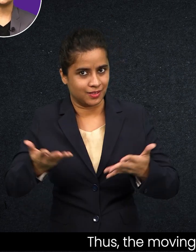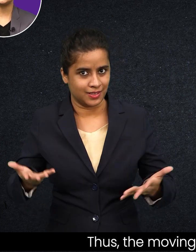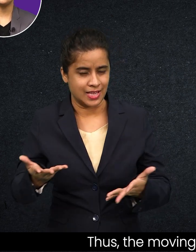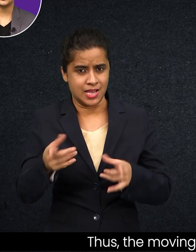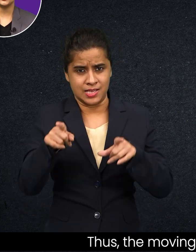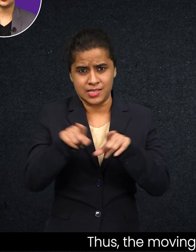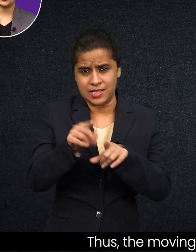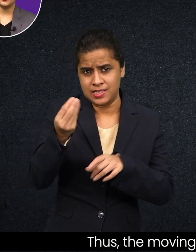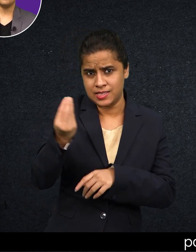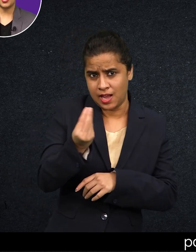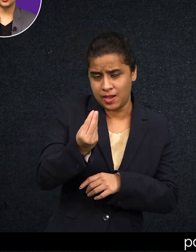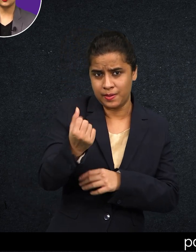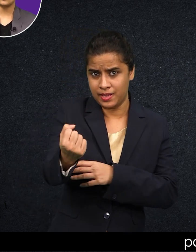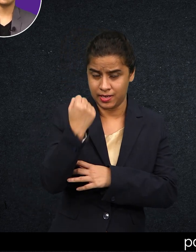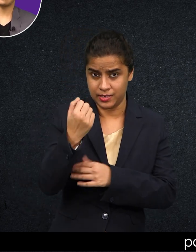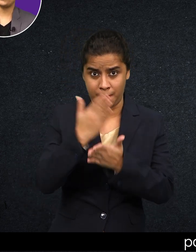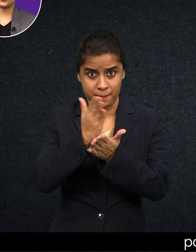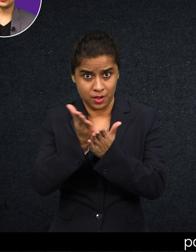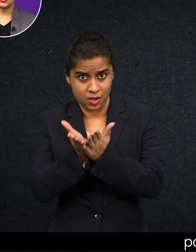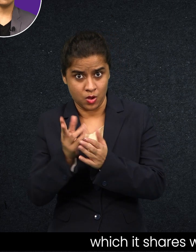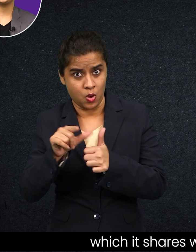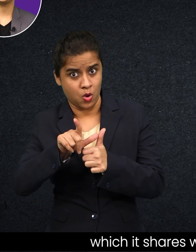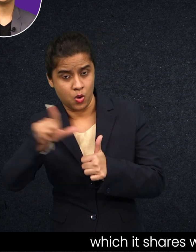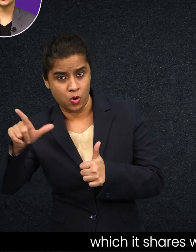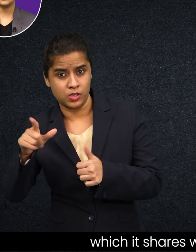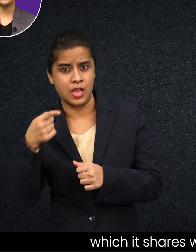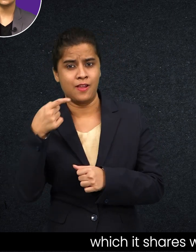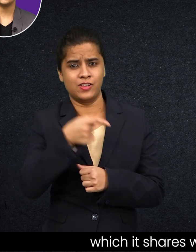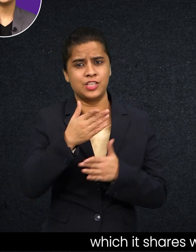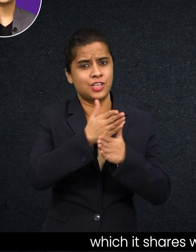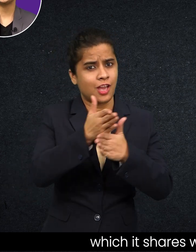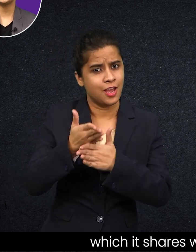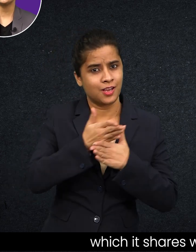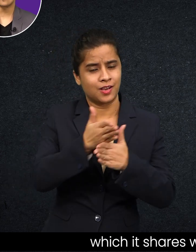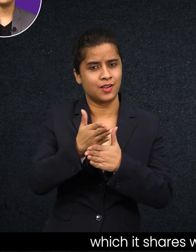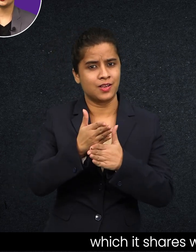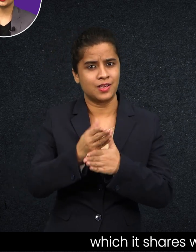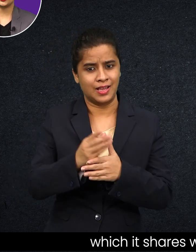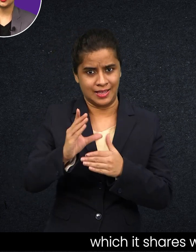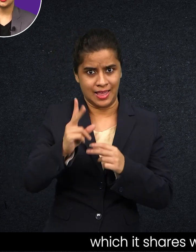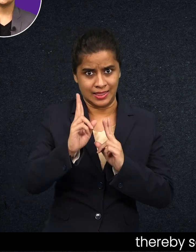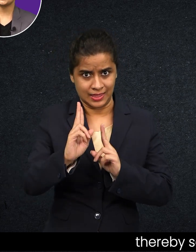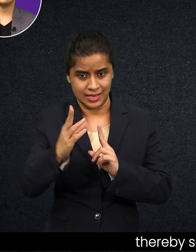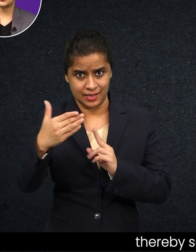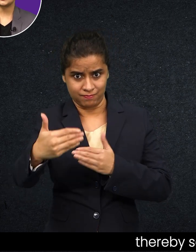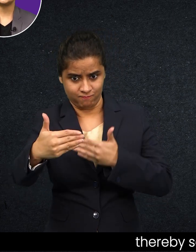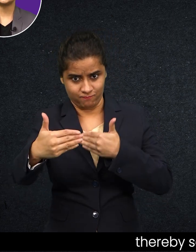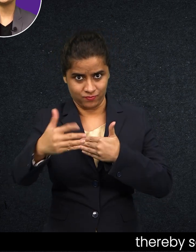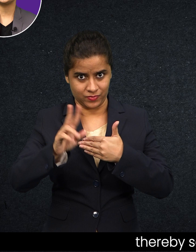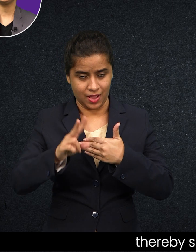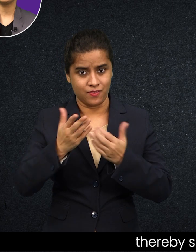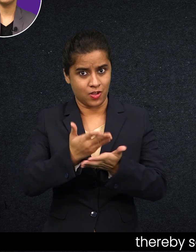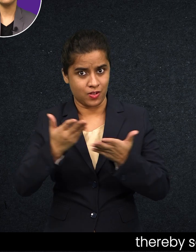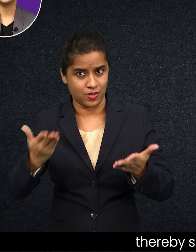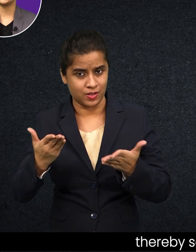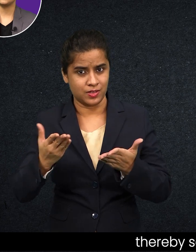object has some energy, part or all of, which it shares with the stationary object, thereby setting